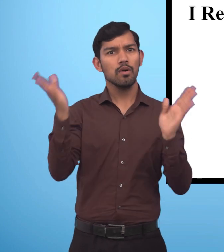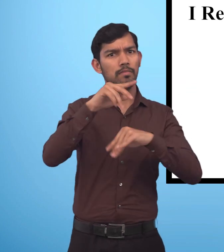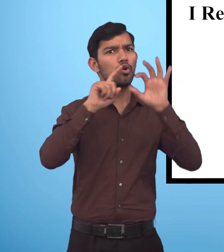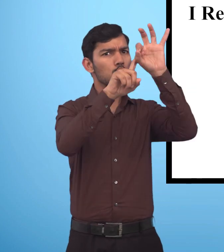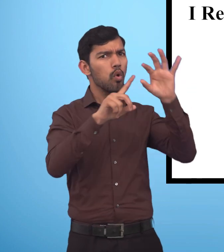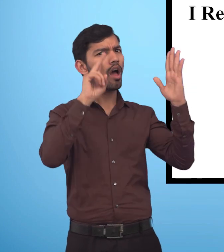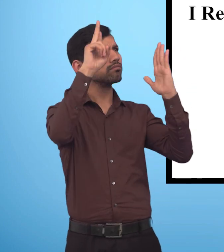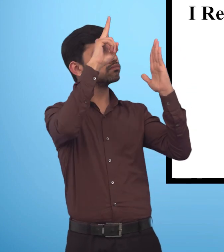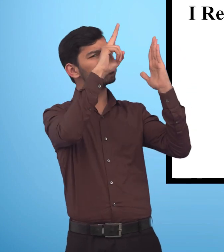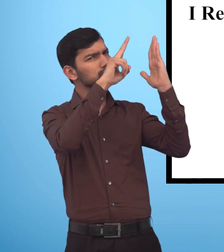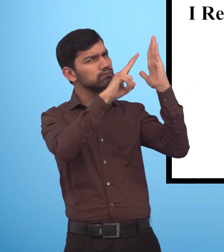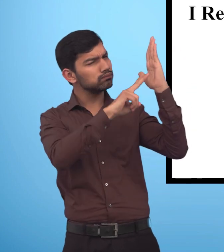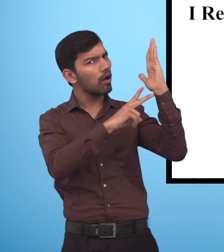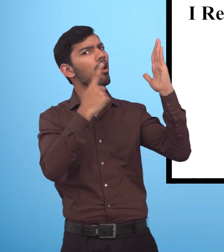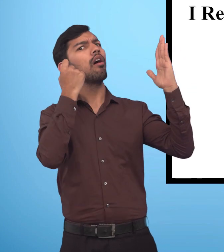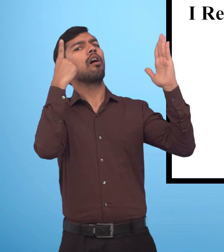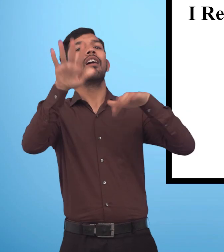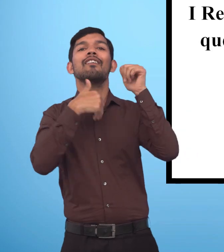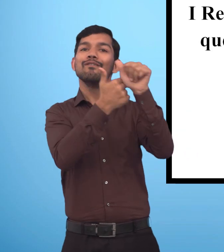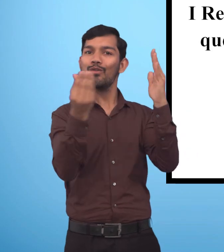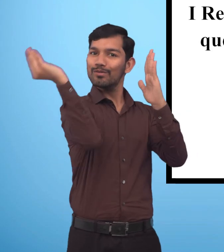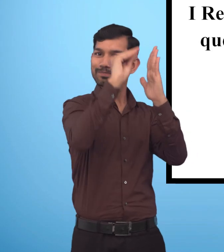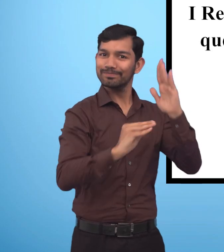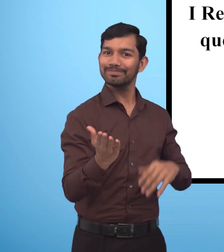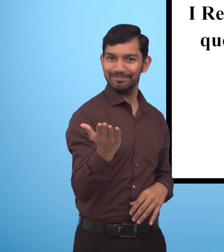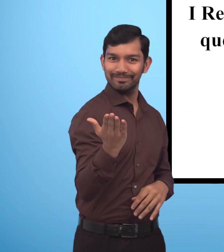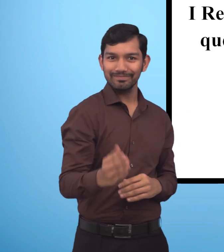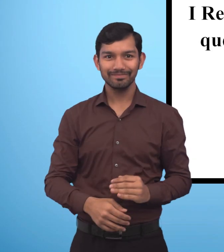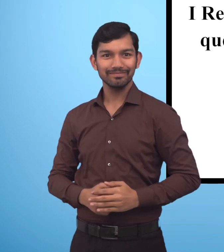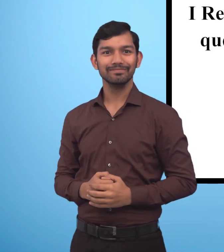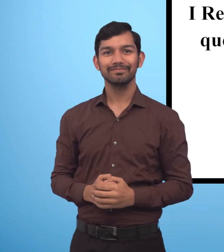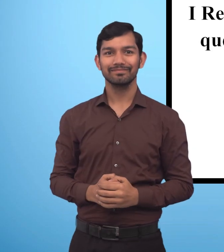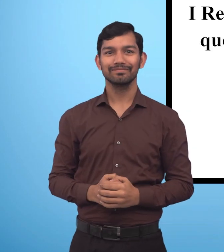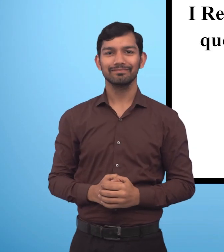1. Read the following lines and answer the questions that follow.